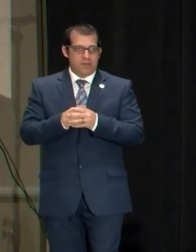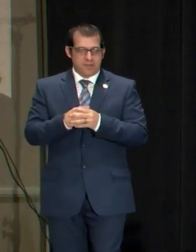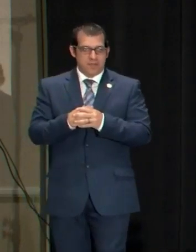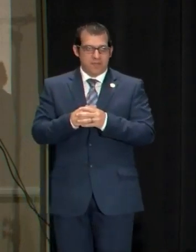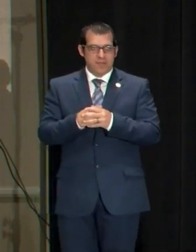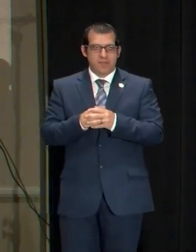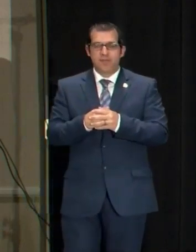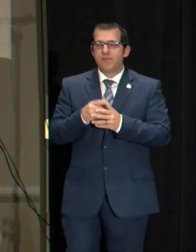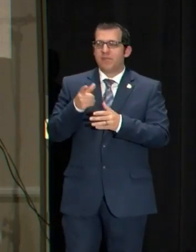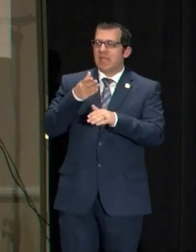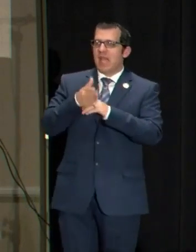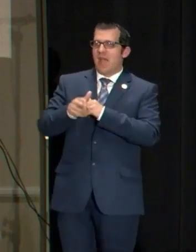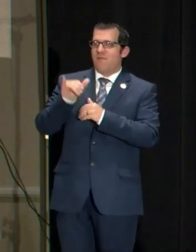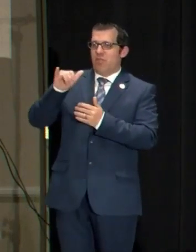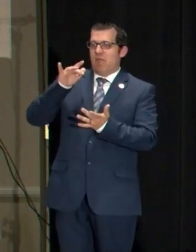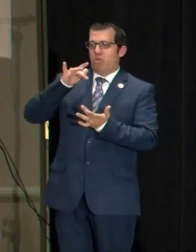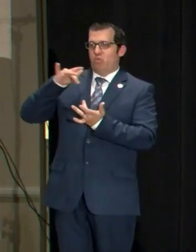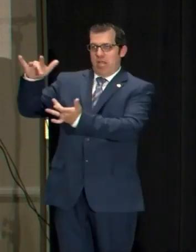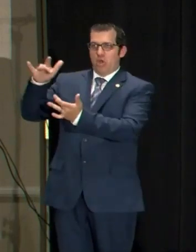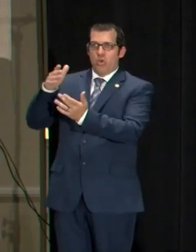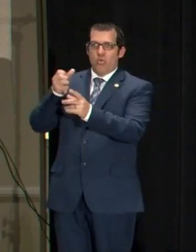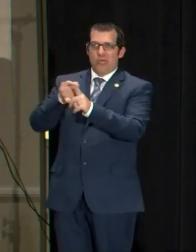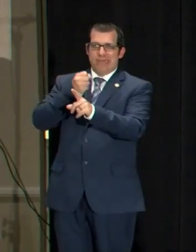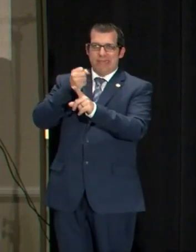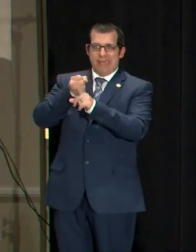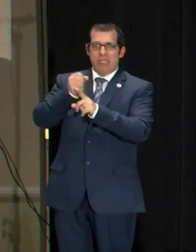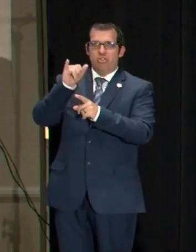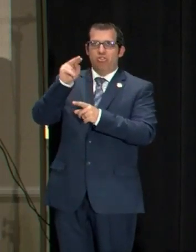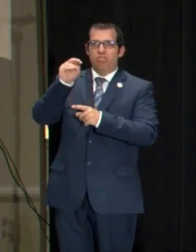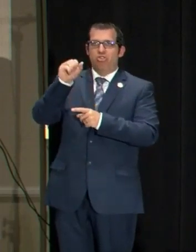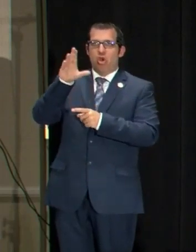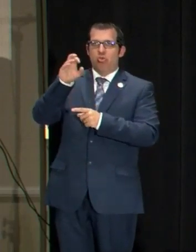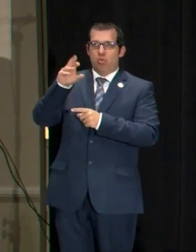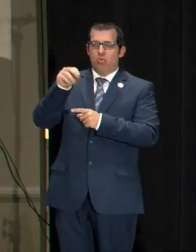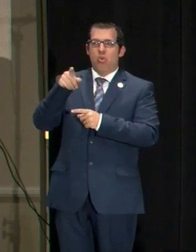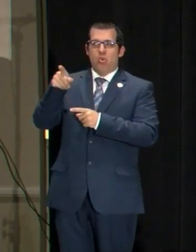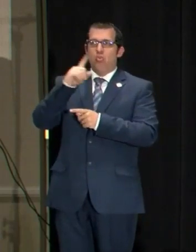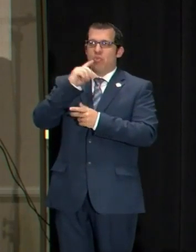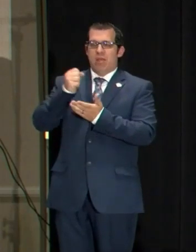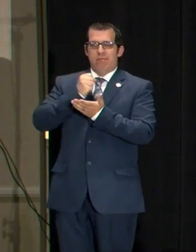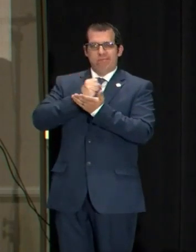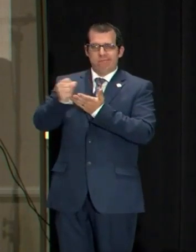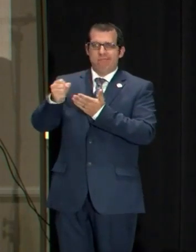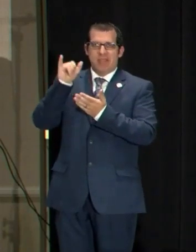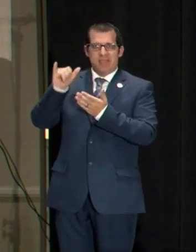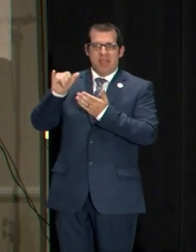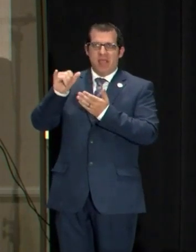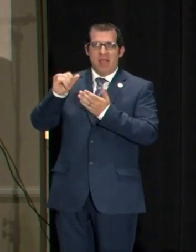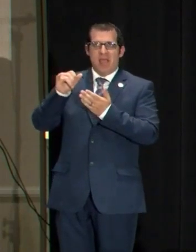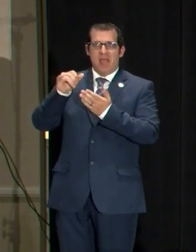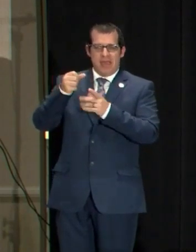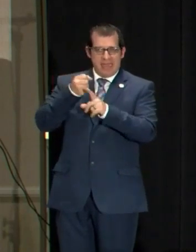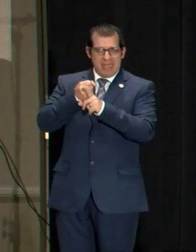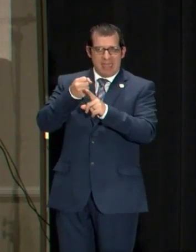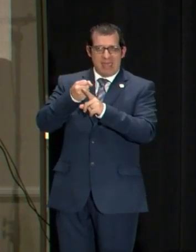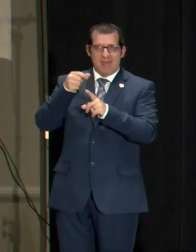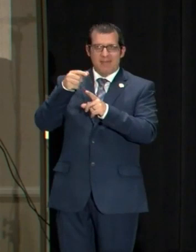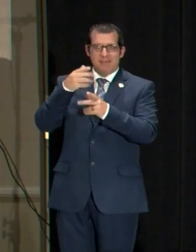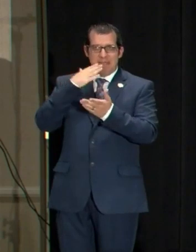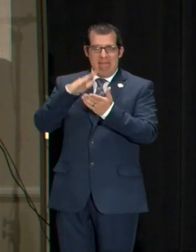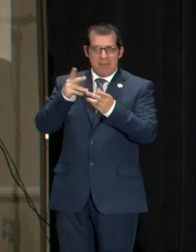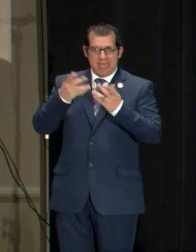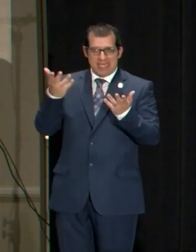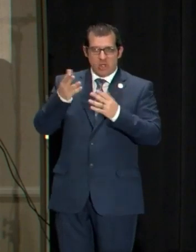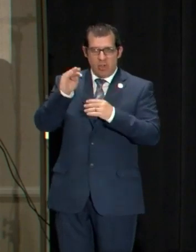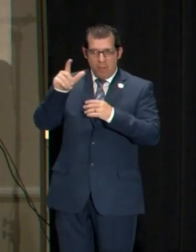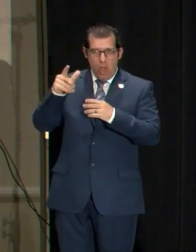After that tornado came through Jonesboro, I mean, it destroyed a huge economic hub with the mall here in town. Is the state doing